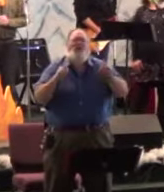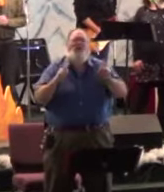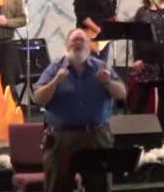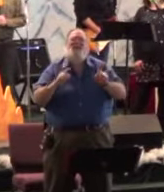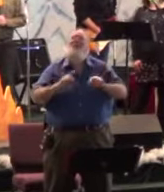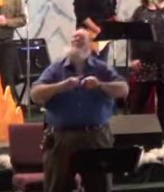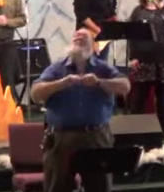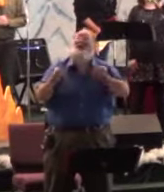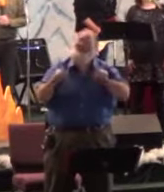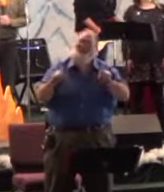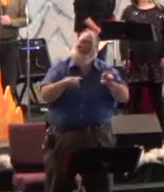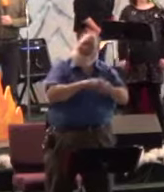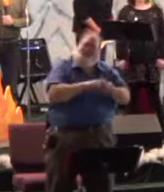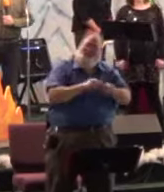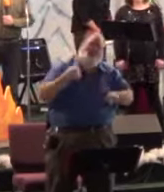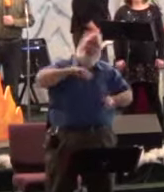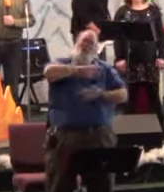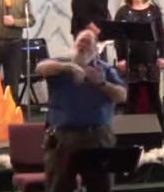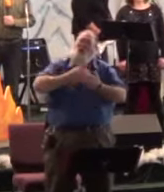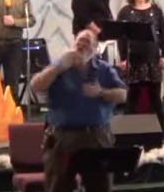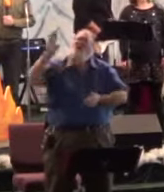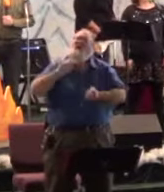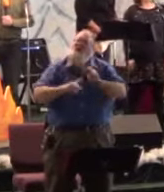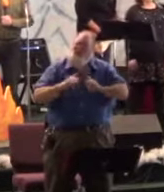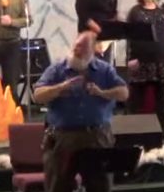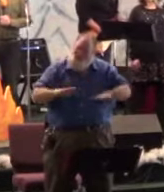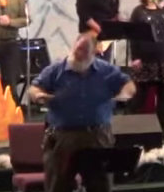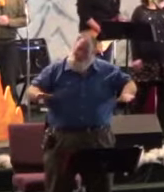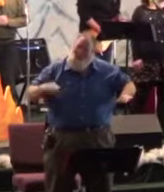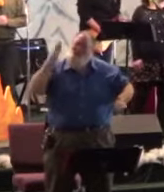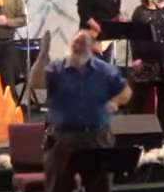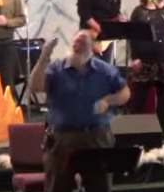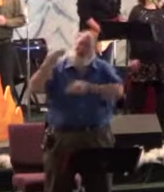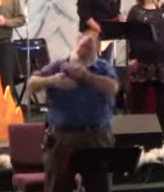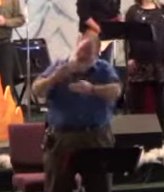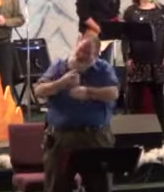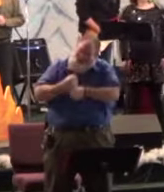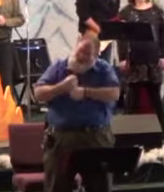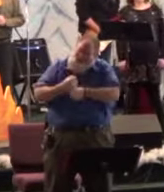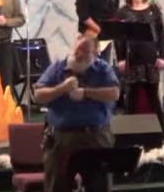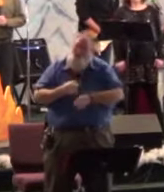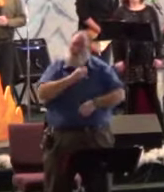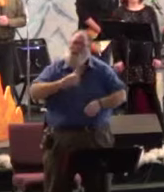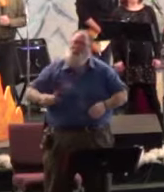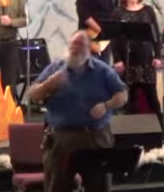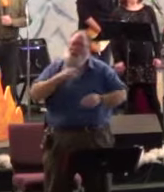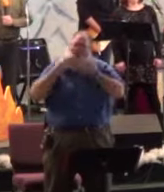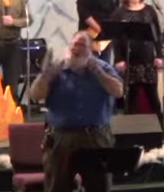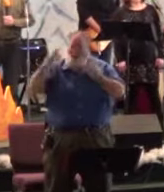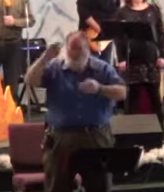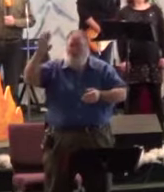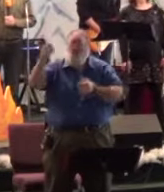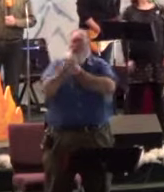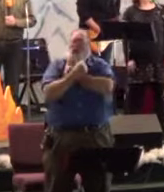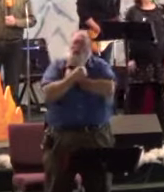same. We are all your children, your heirs. So Lord, we thank you for your love, your